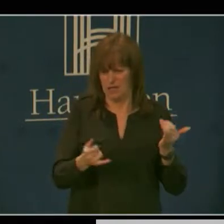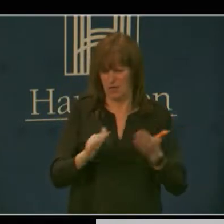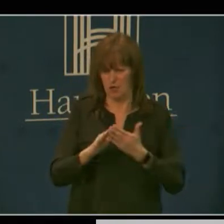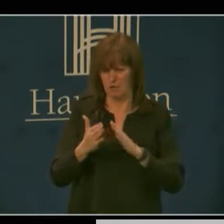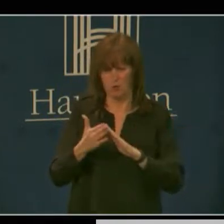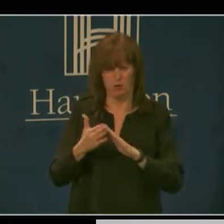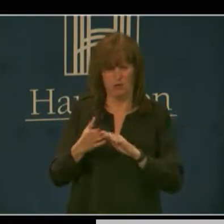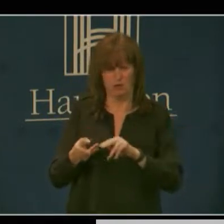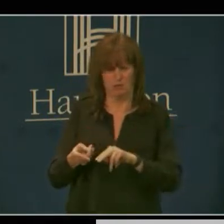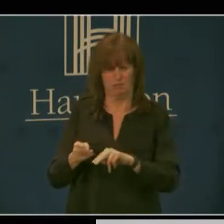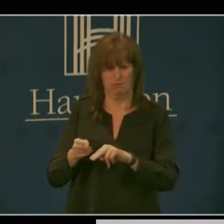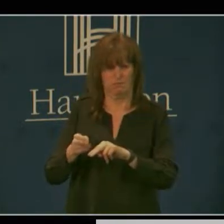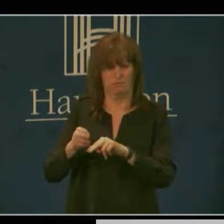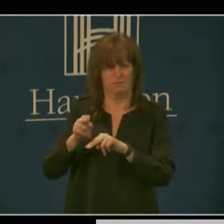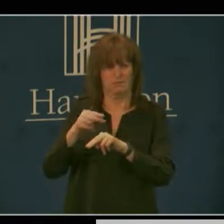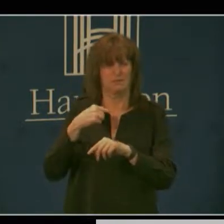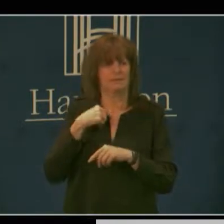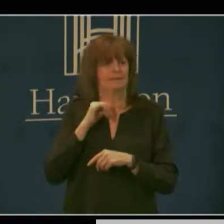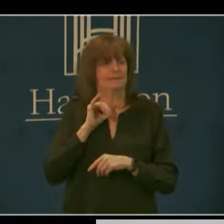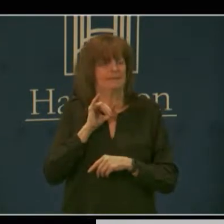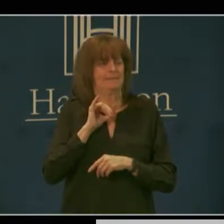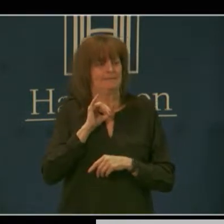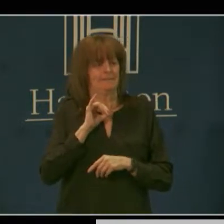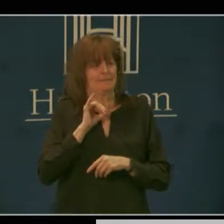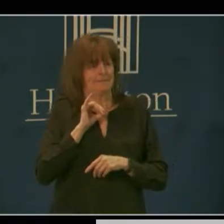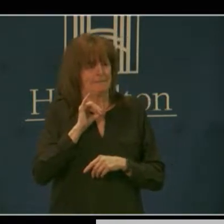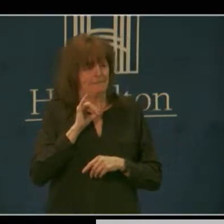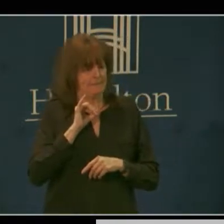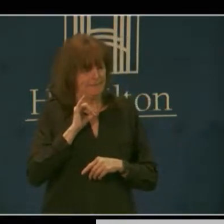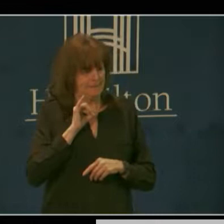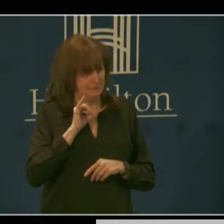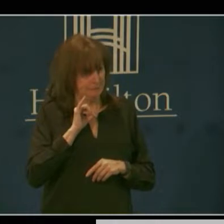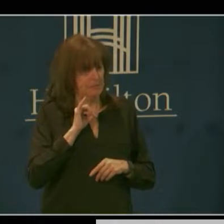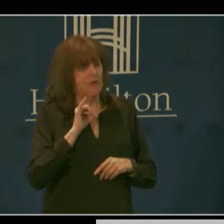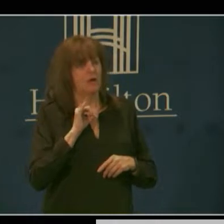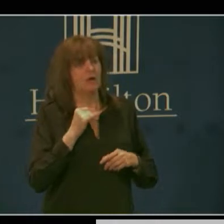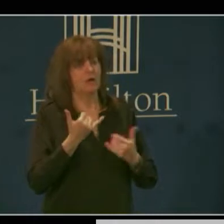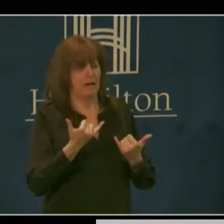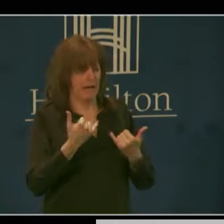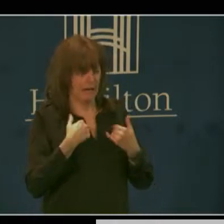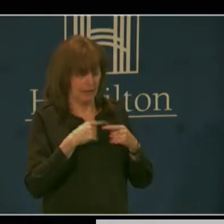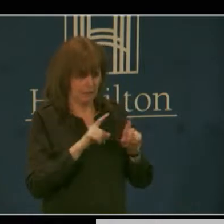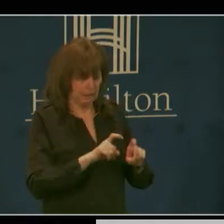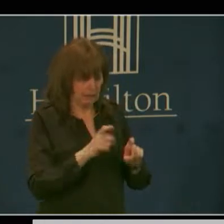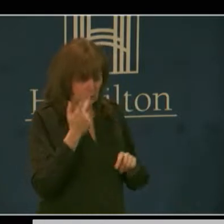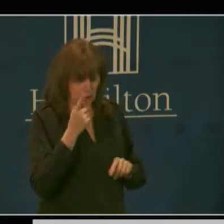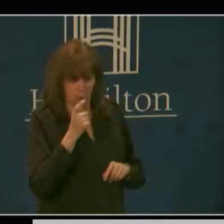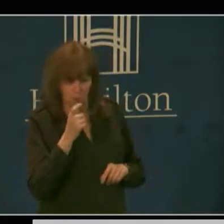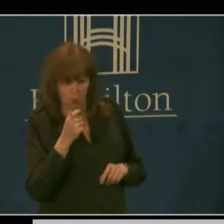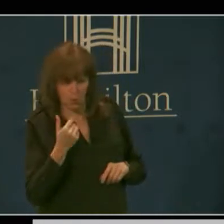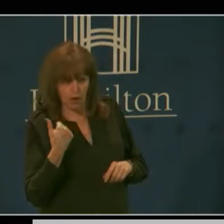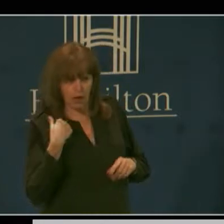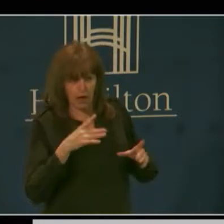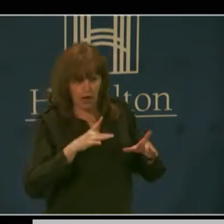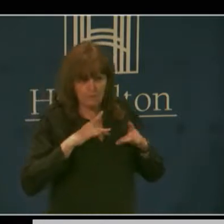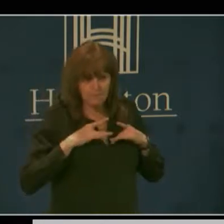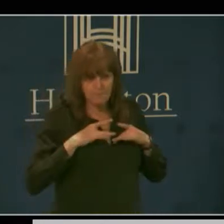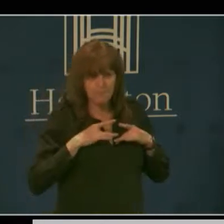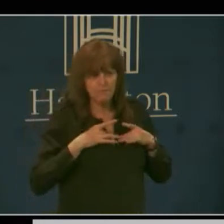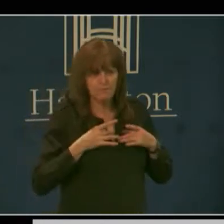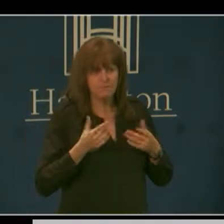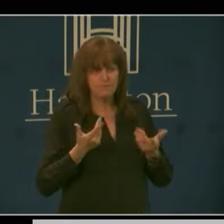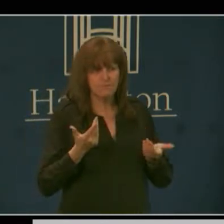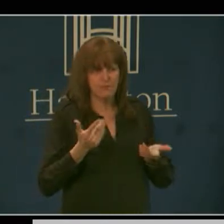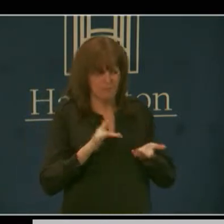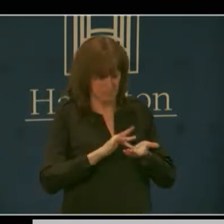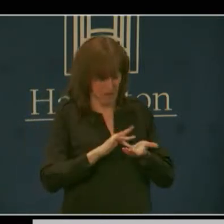to identify who's positive. We really don't have treatments for people that test positive. So I guess the one